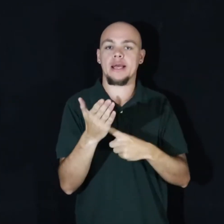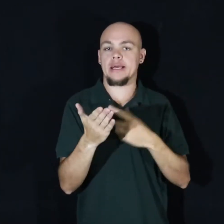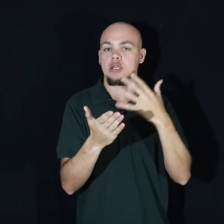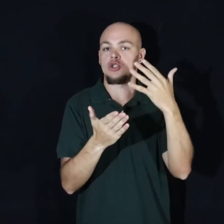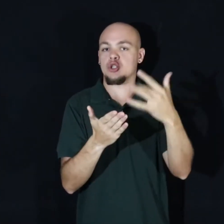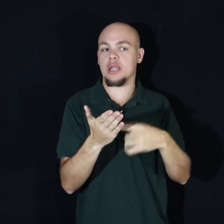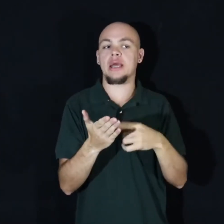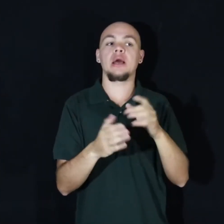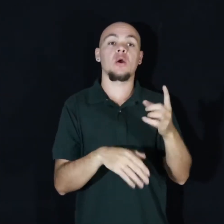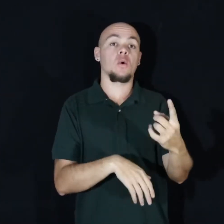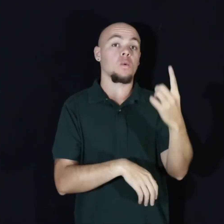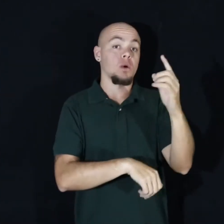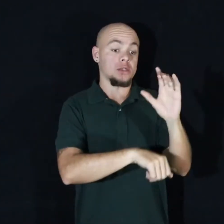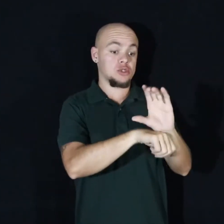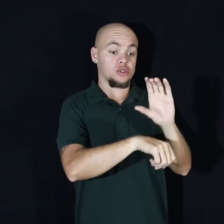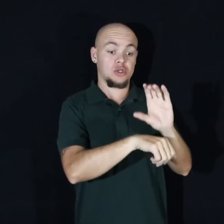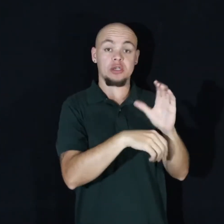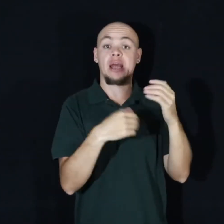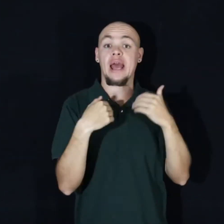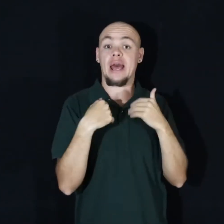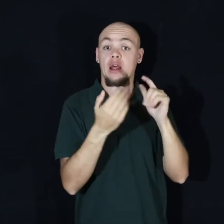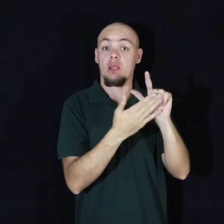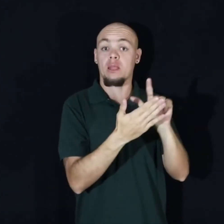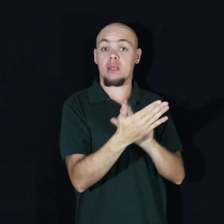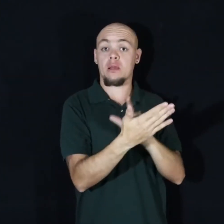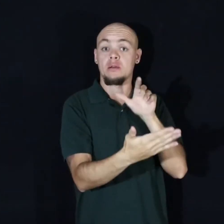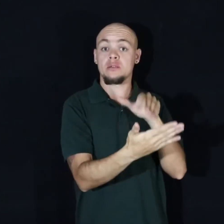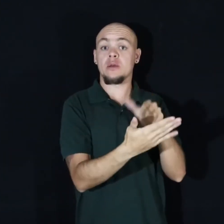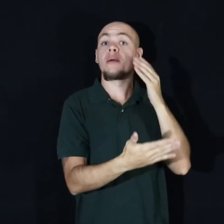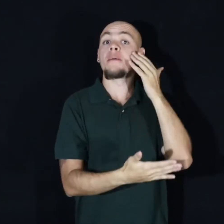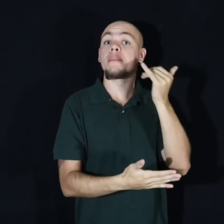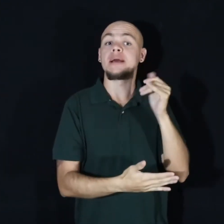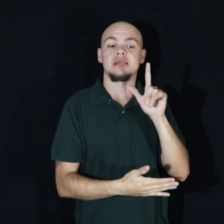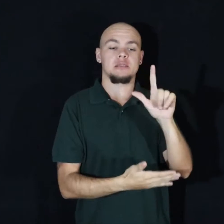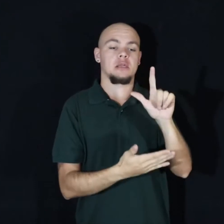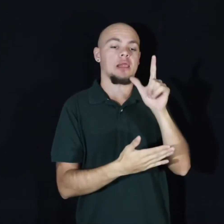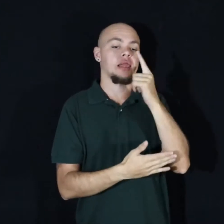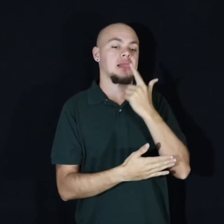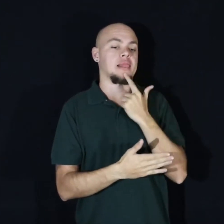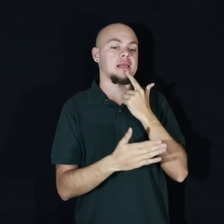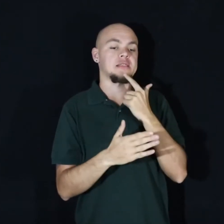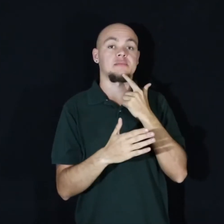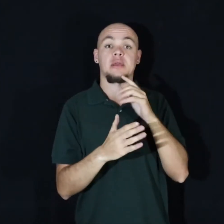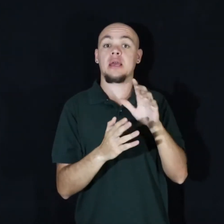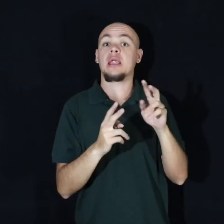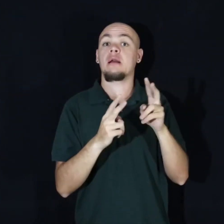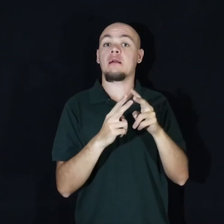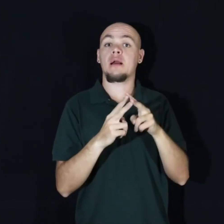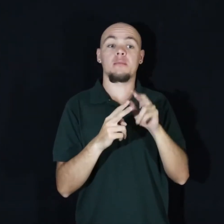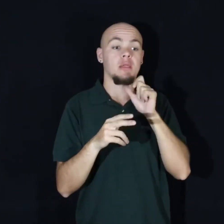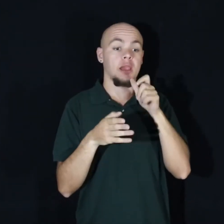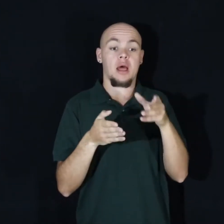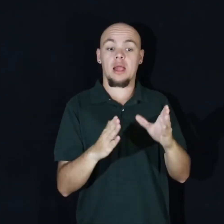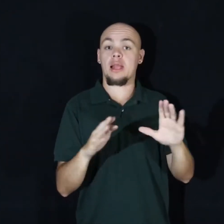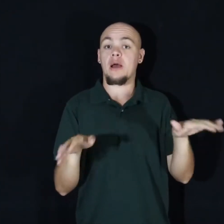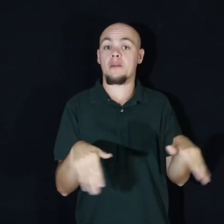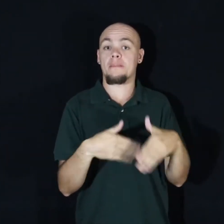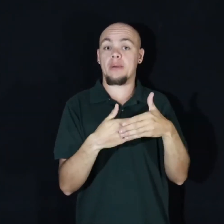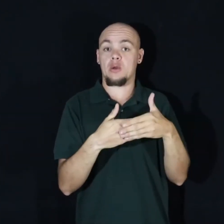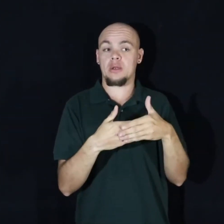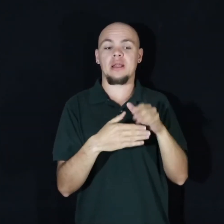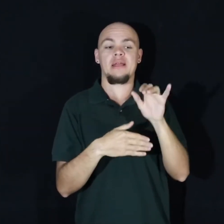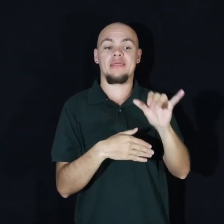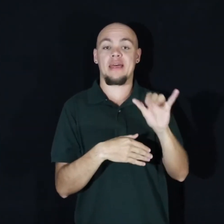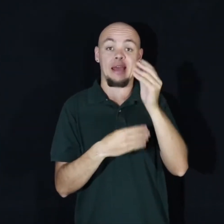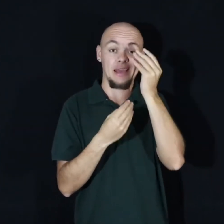stories out there that you'll hear, for example, that the church was sued for not allowing a lesbian couple to get married.